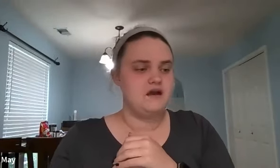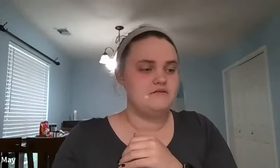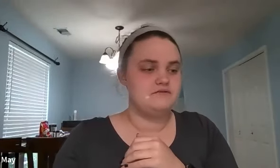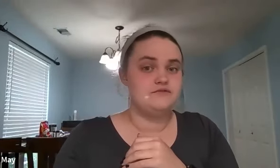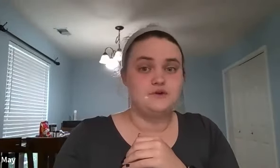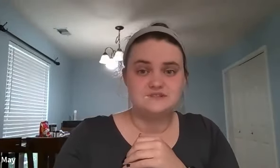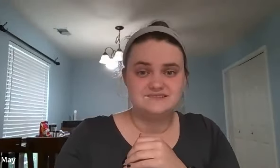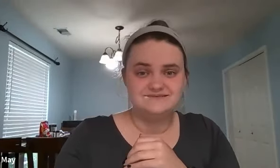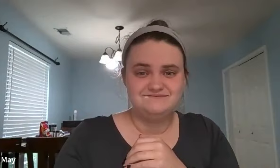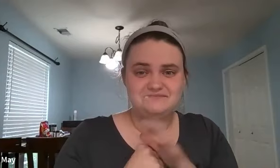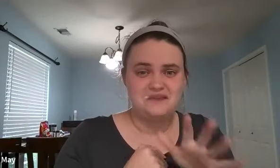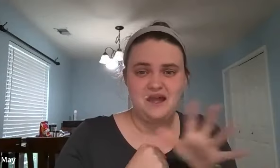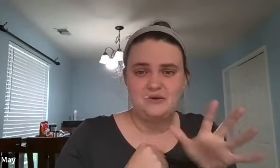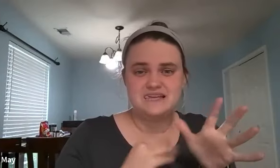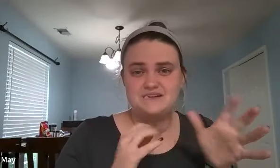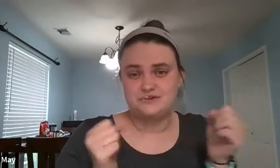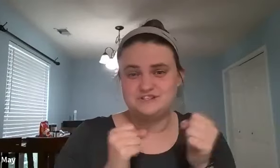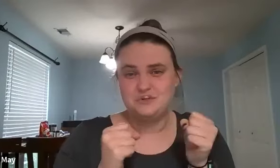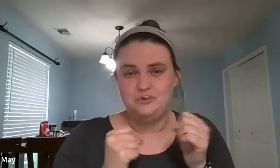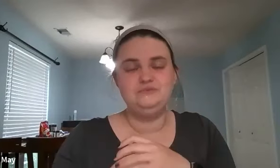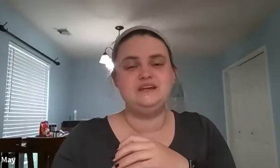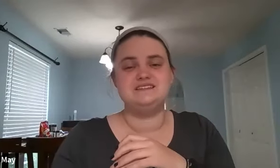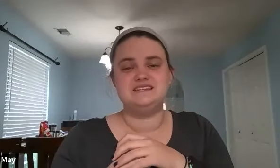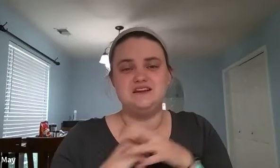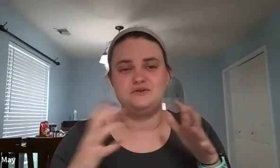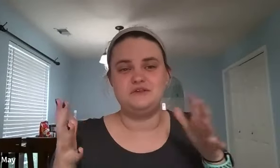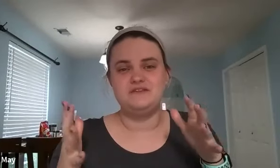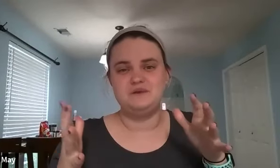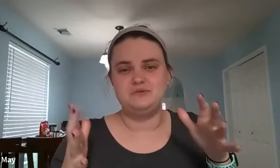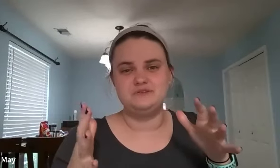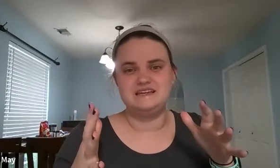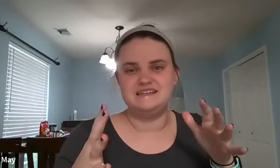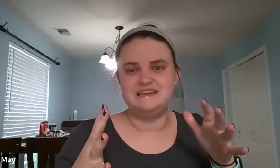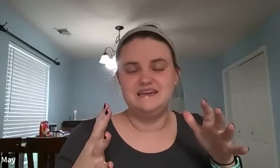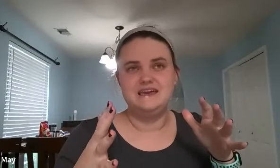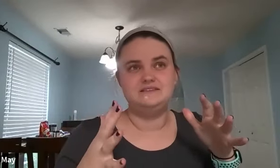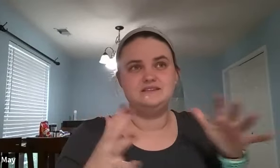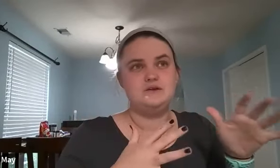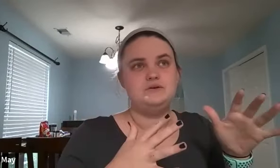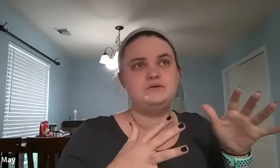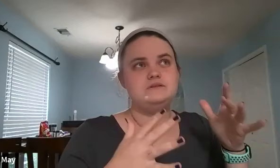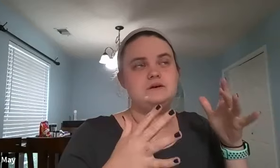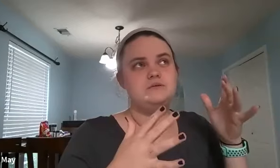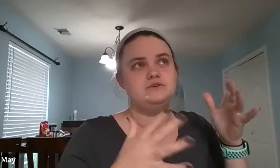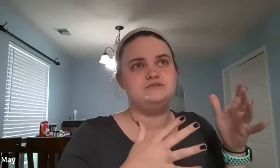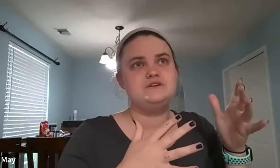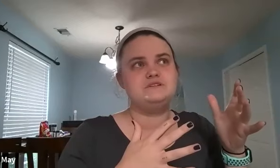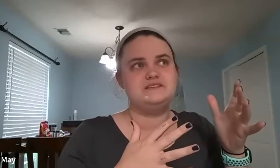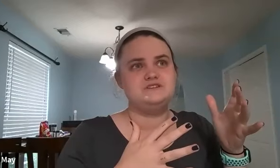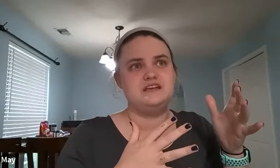have frozen. I always add frozen with cold because that's another thing that people will say is like they will use it almost like they're saying,